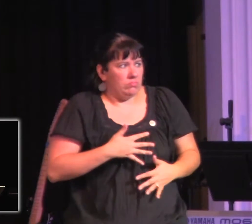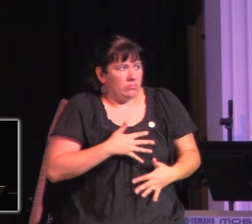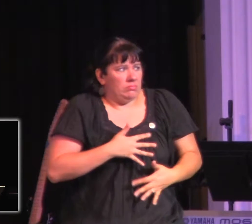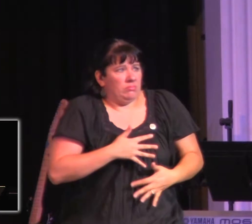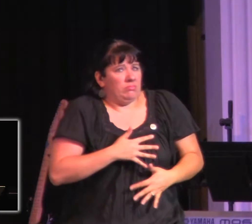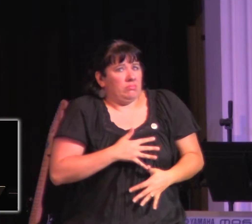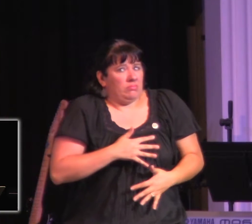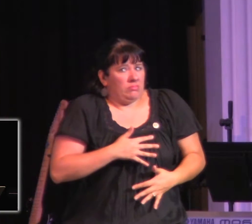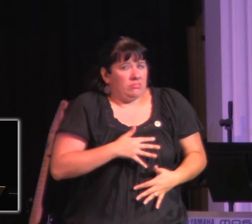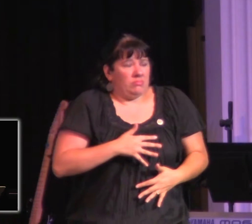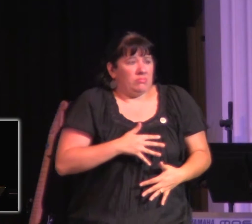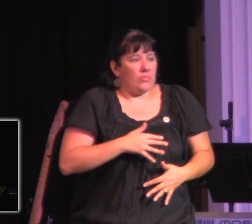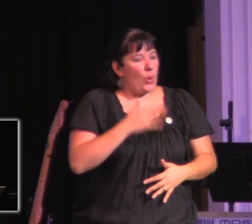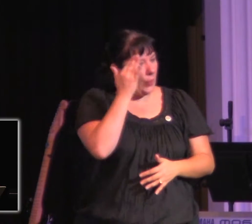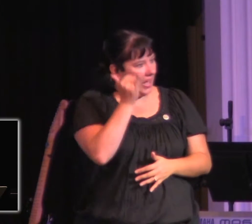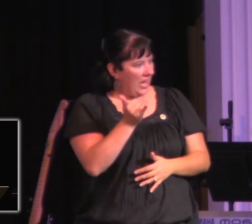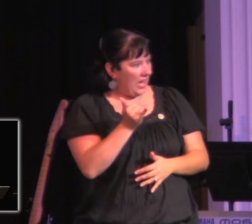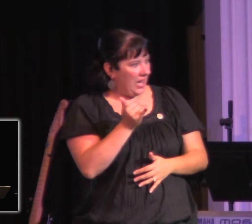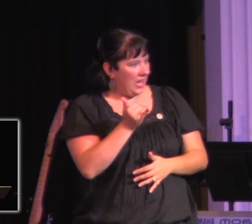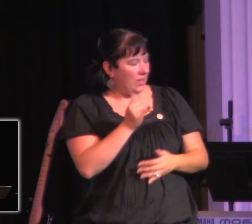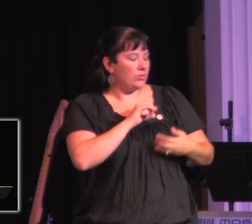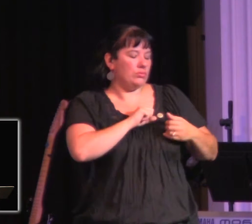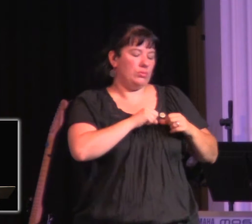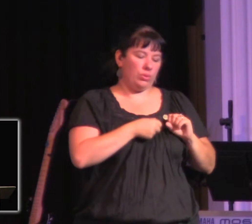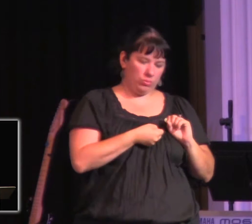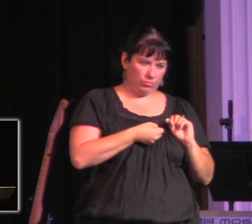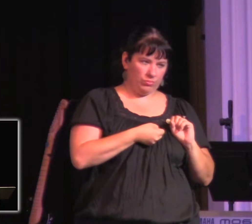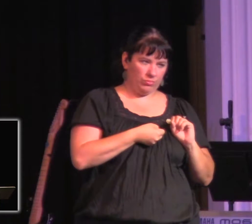of our brokenness. You know,